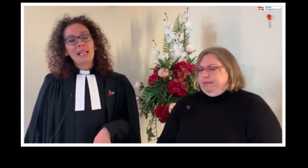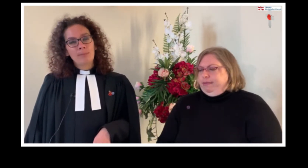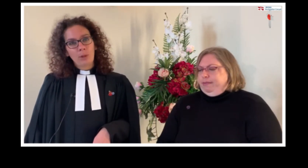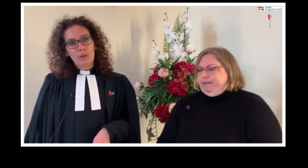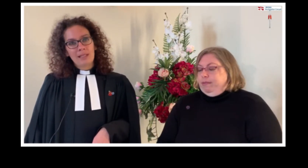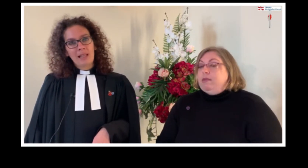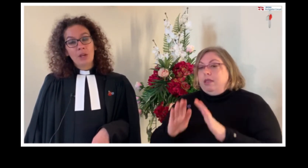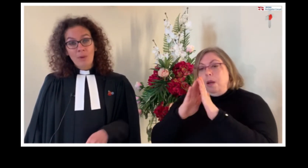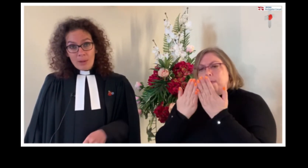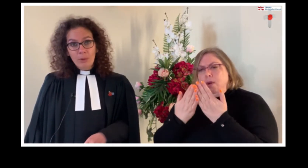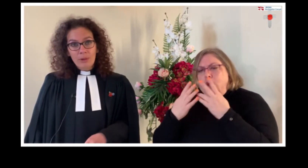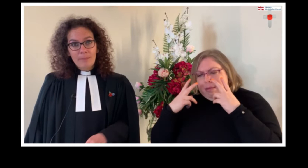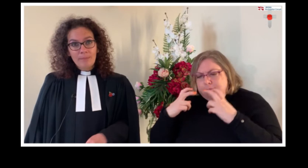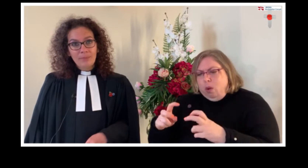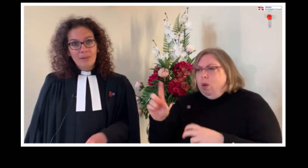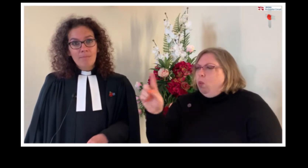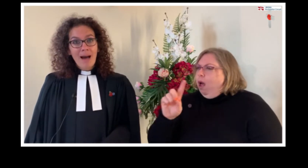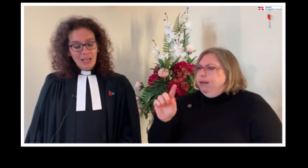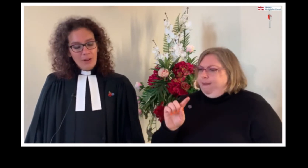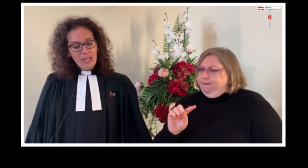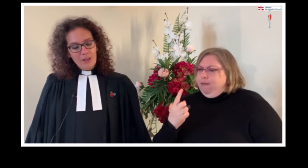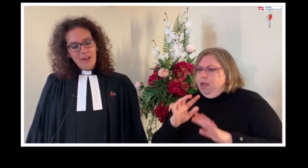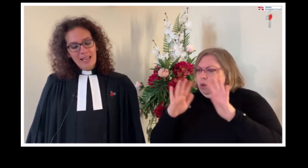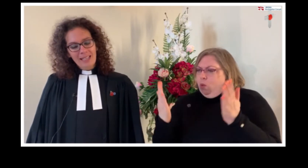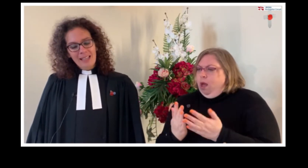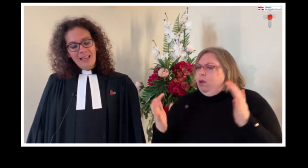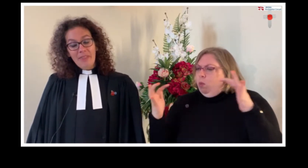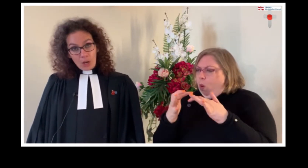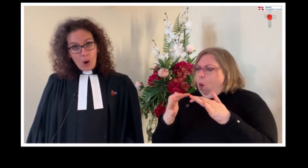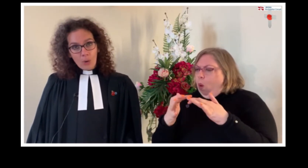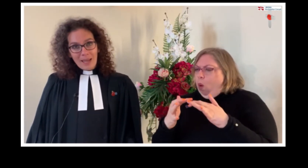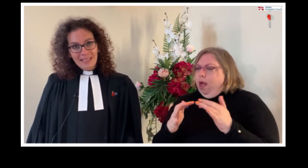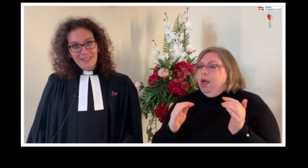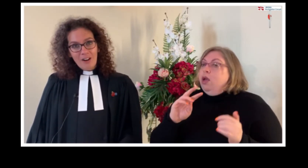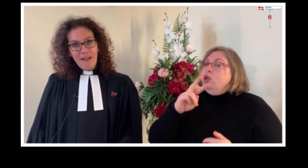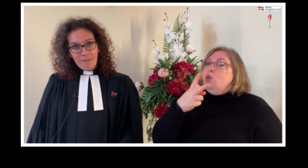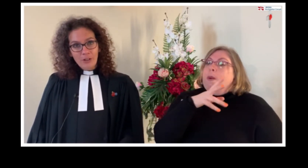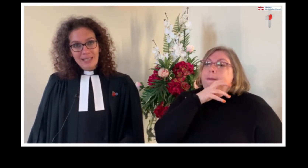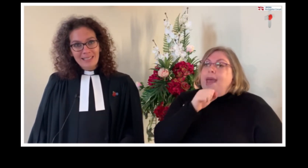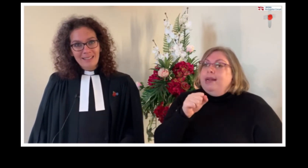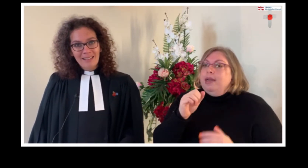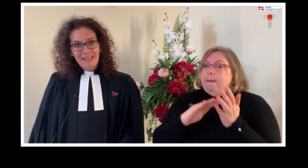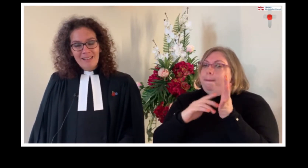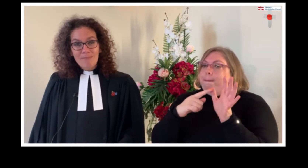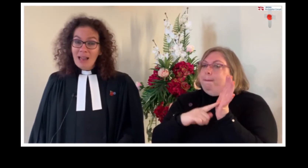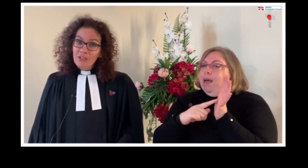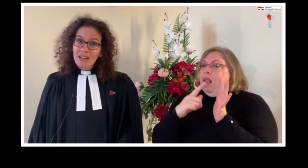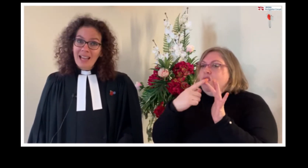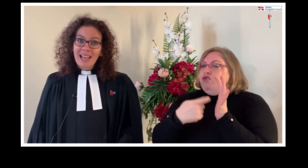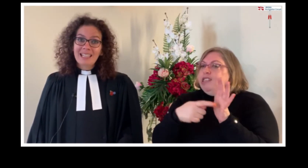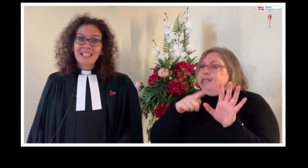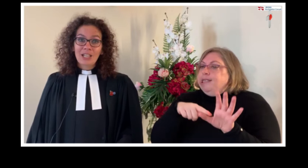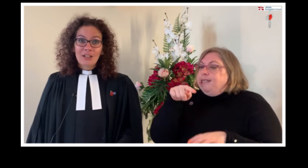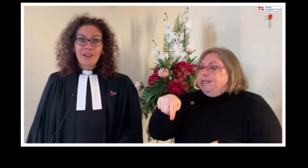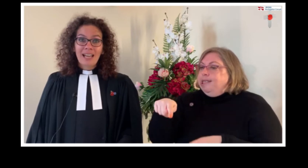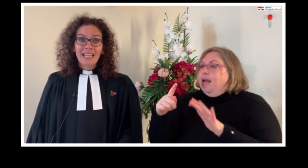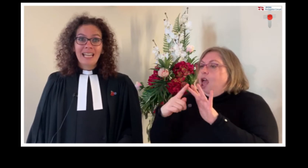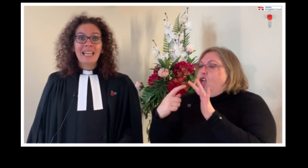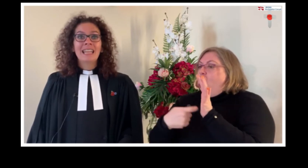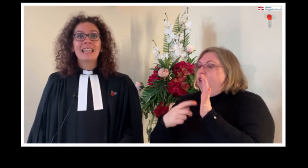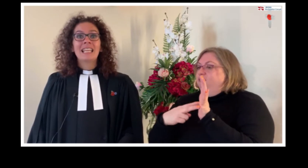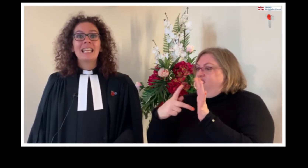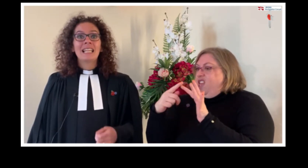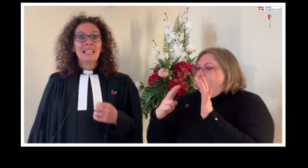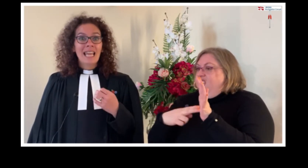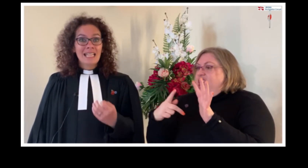The book explores the Great War, Mallory and Irvine, and the conquest of Everest. Mallory and